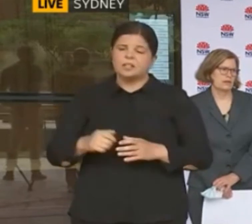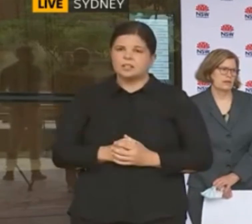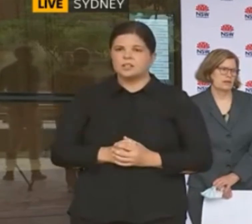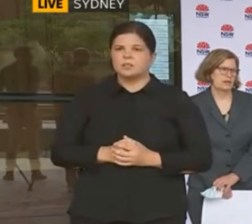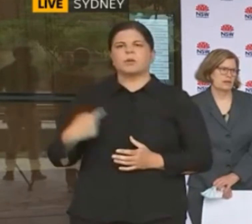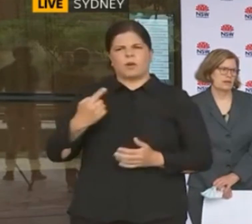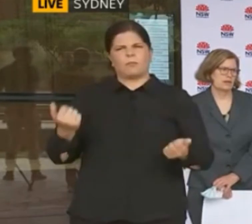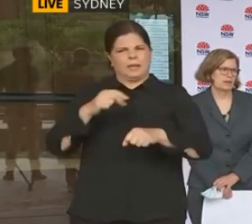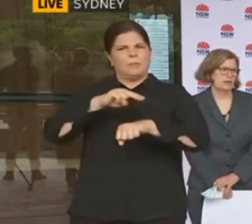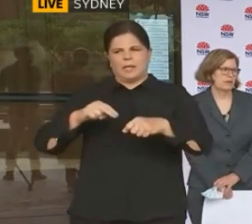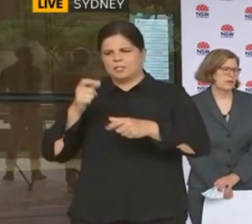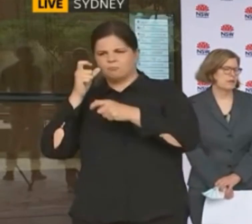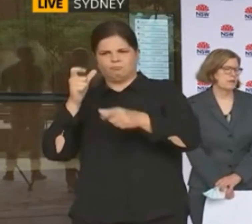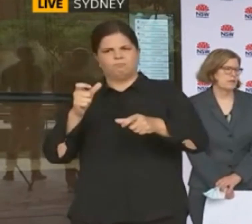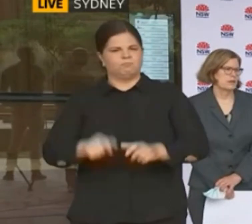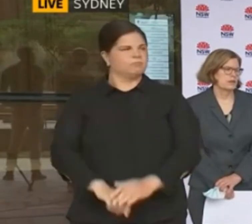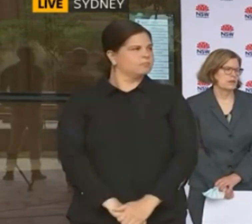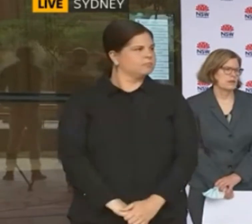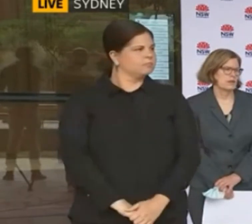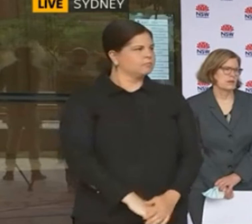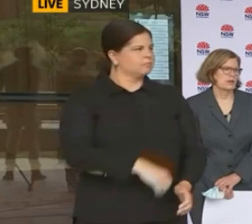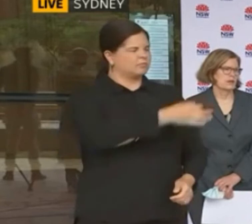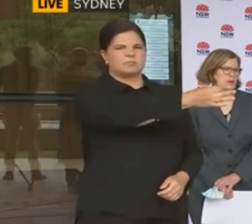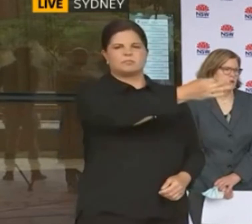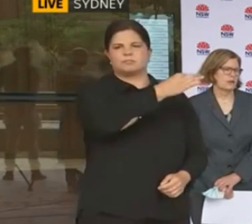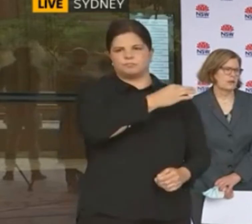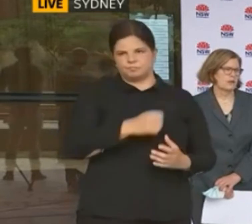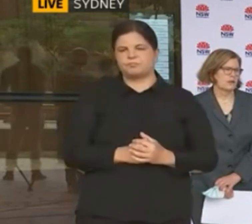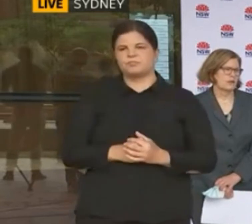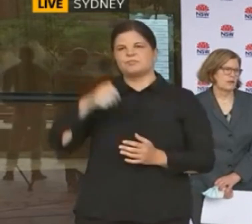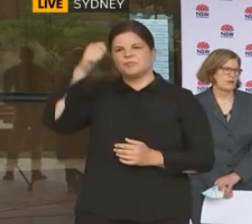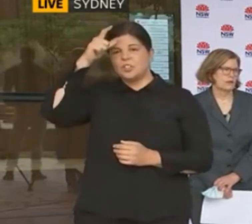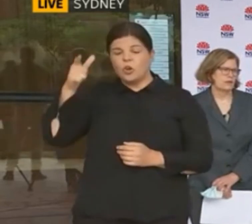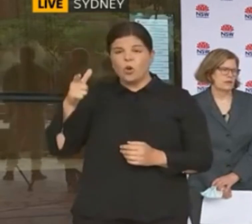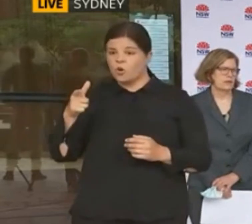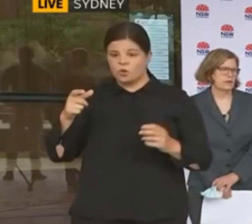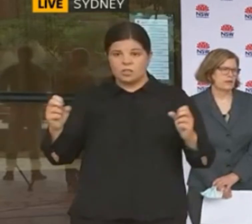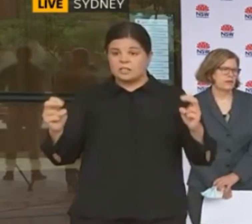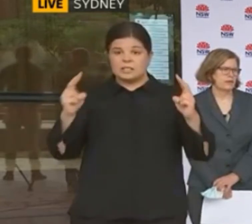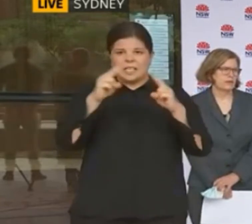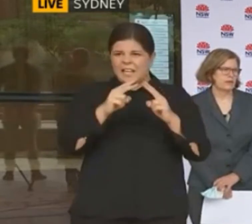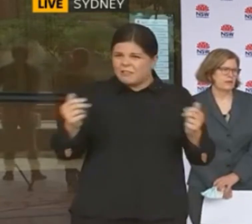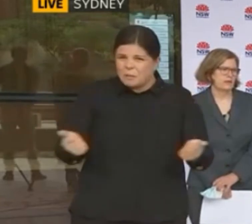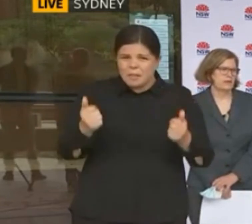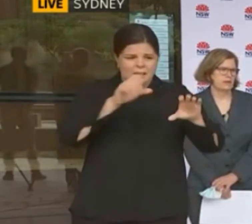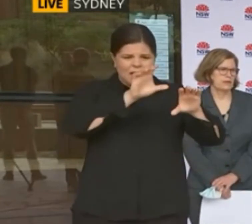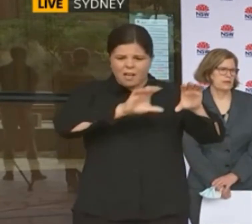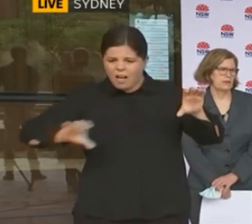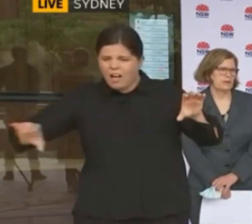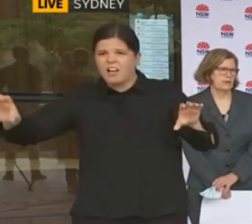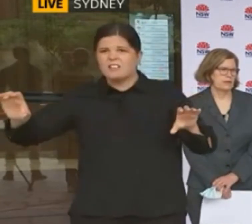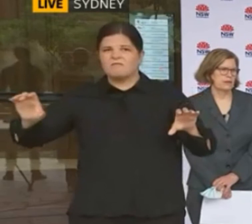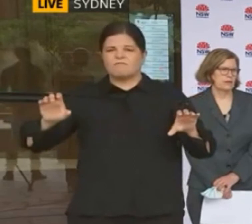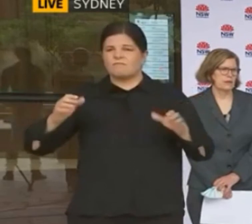sufficient resources on the ground to deal with it. Just in terms of policing, there's lots of foreshore areas, around almost little parks everywhere. Would police